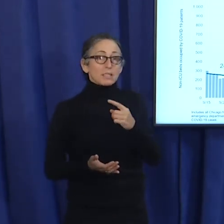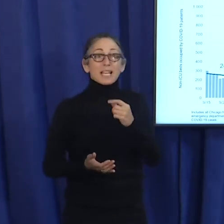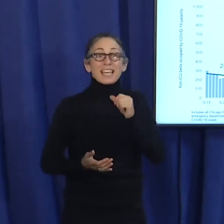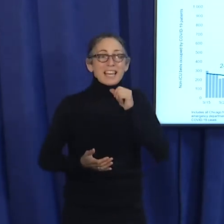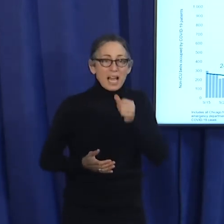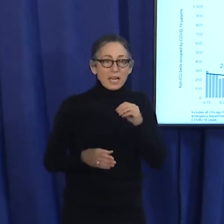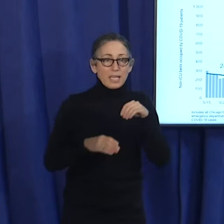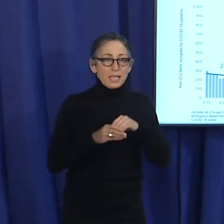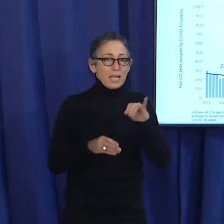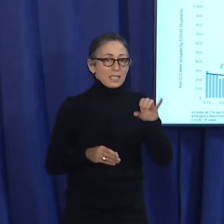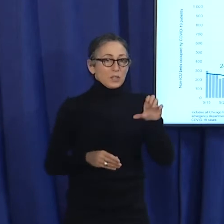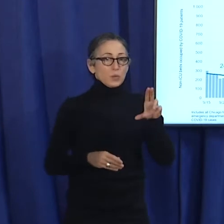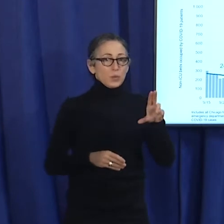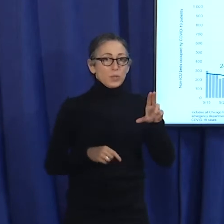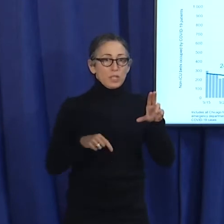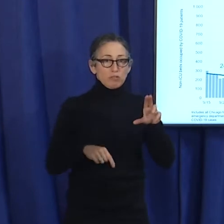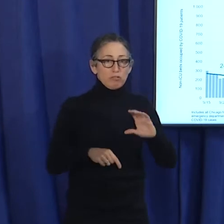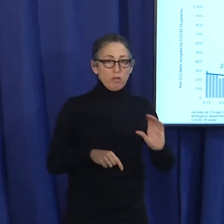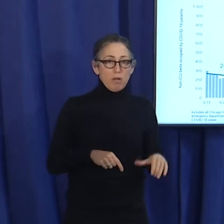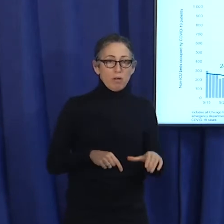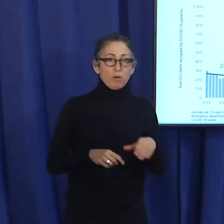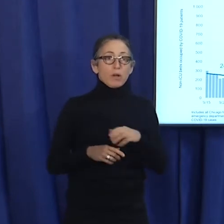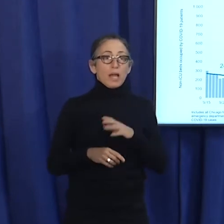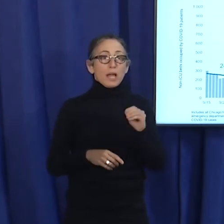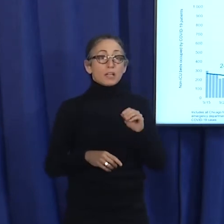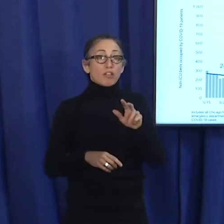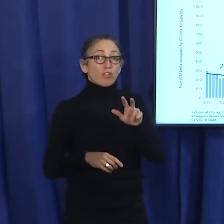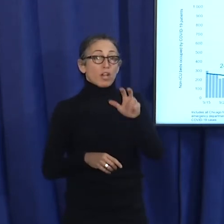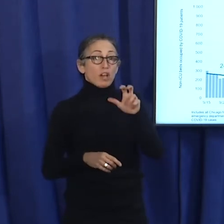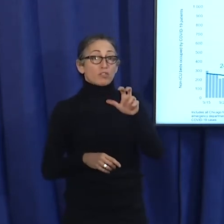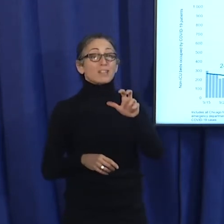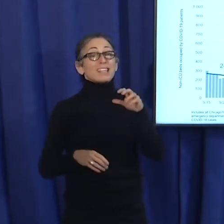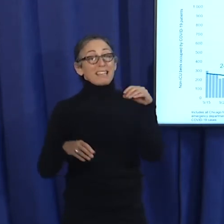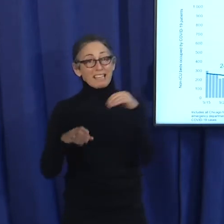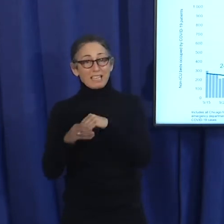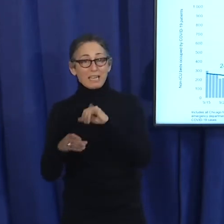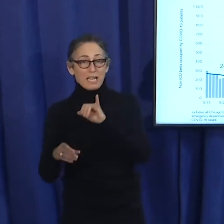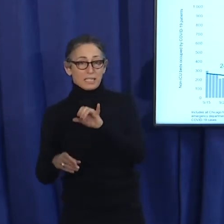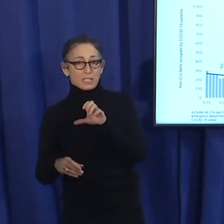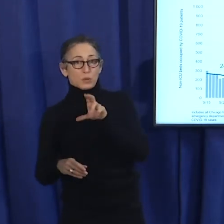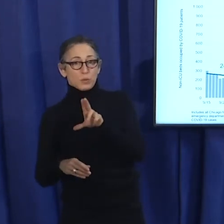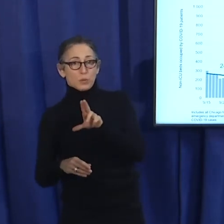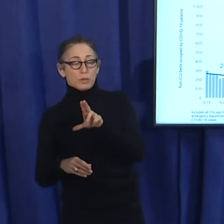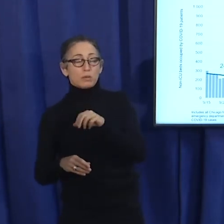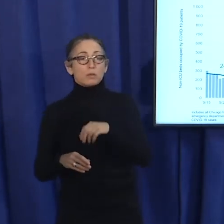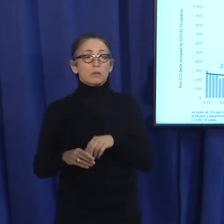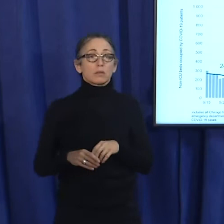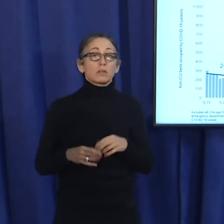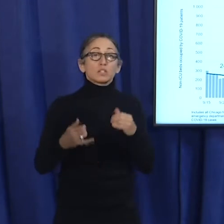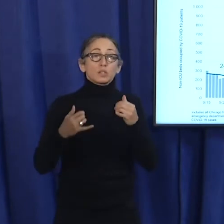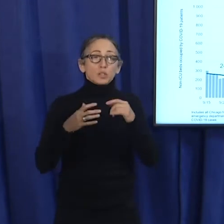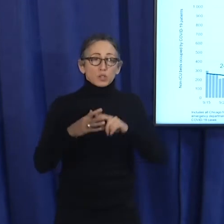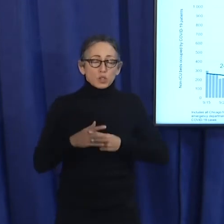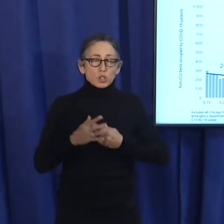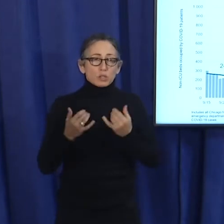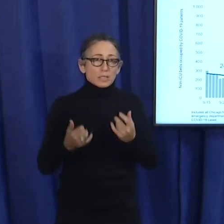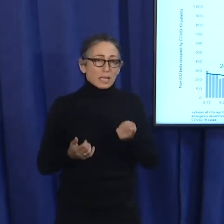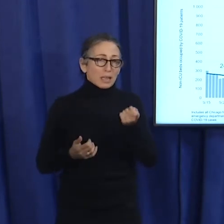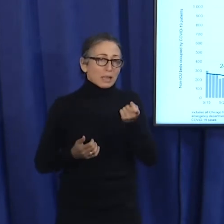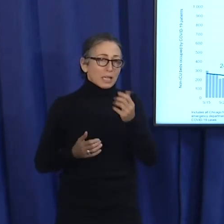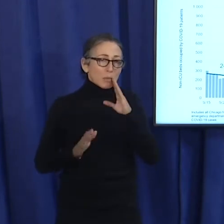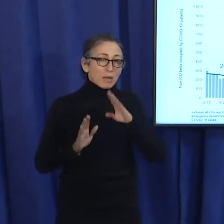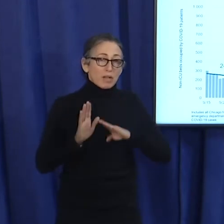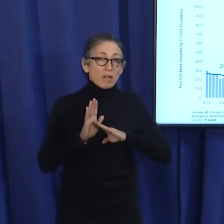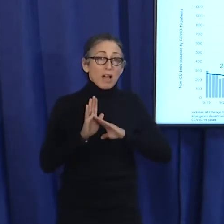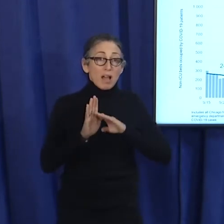ICU here in Chicago hospitals, another approximately 300 in the ICU. We're maybe starting to see just a little bit of flattening